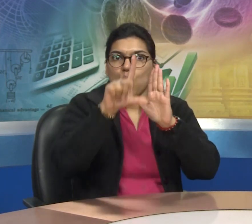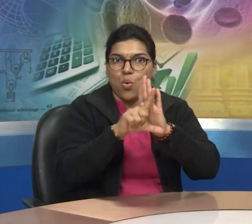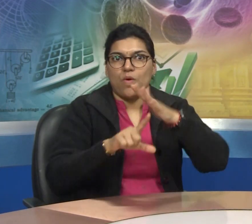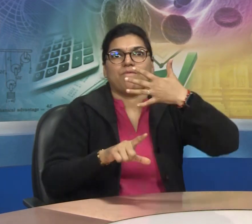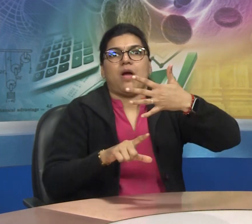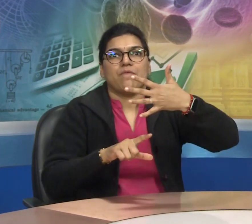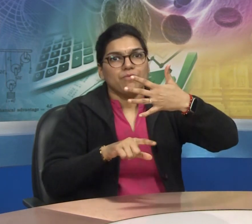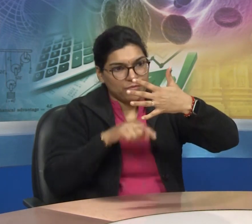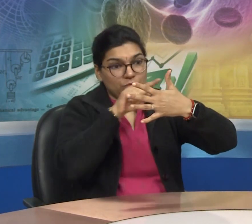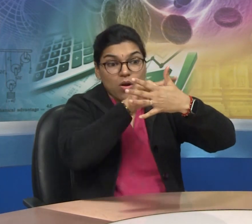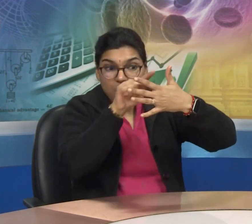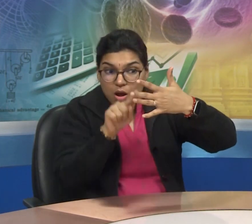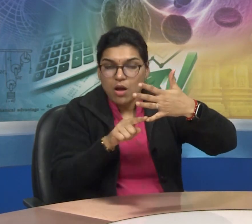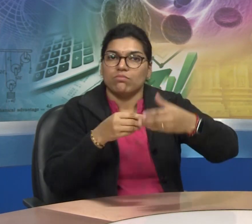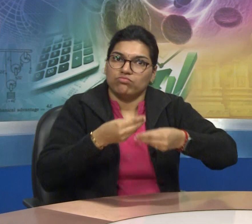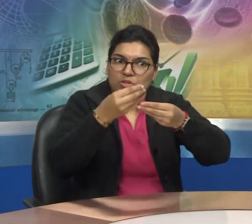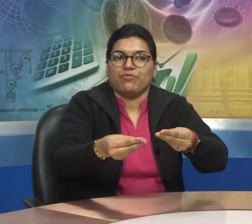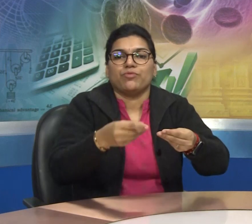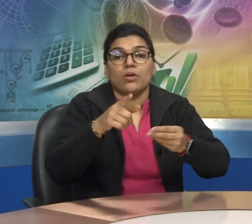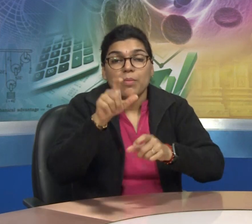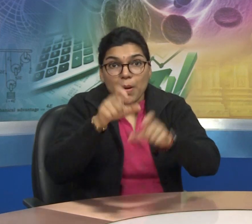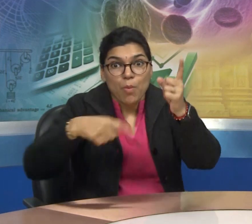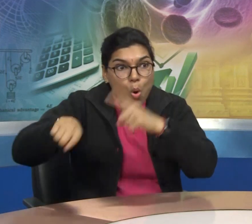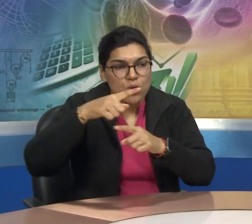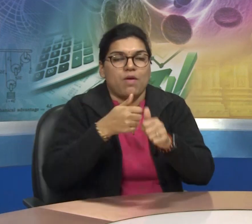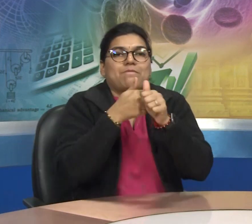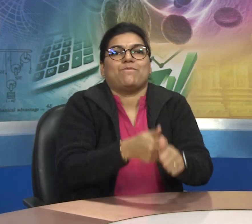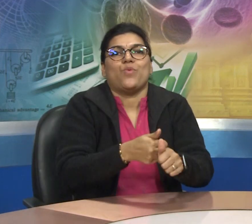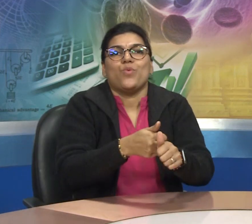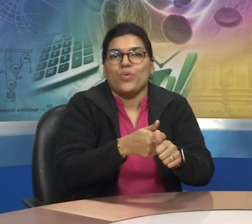these are basic 5 laws of the library. In further